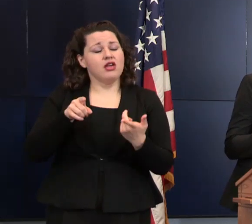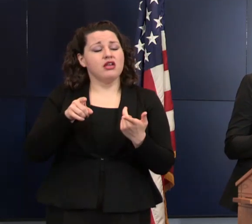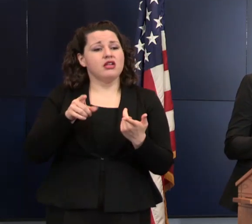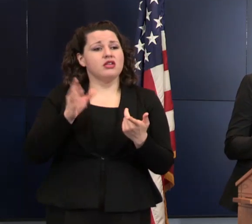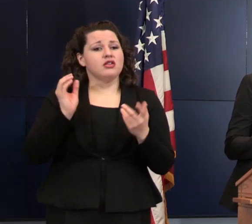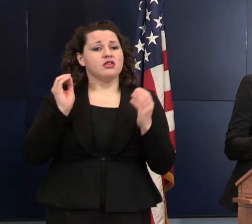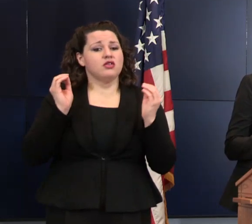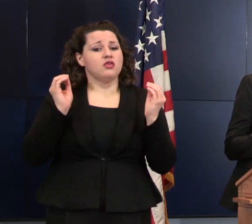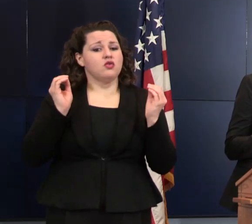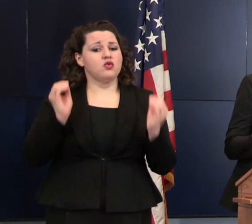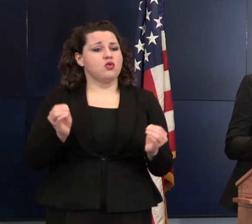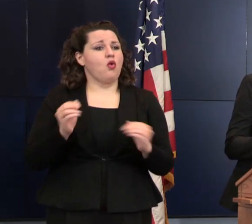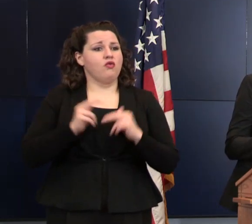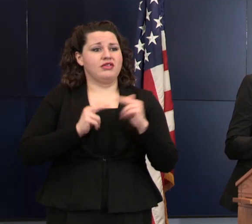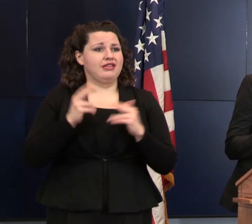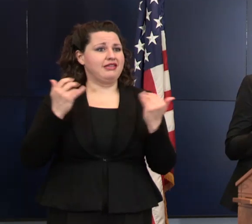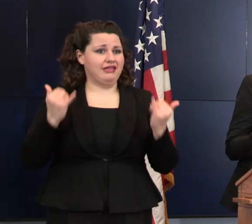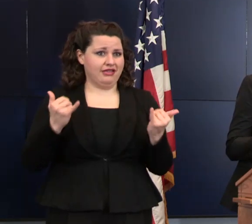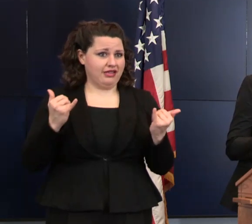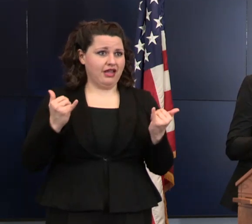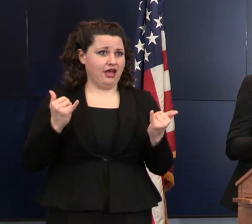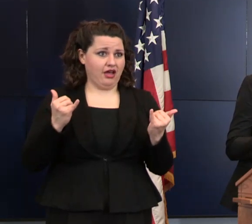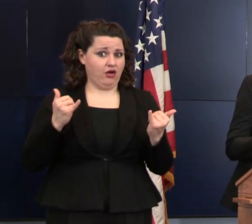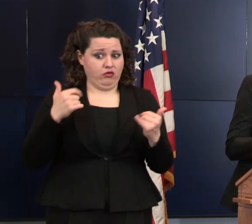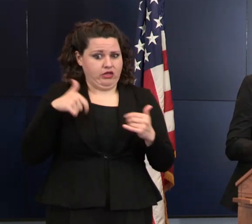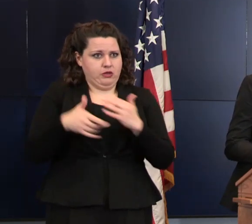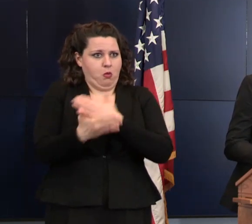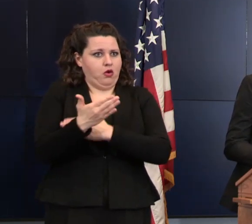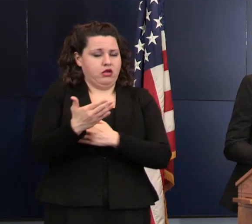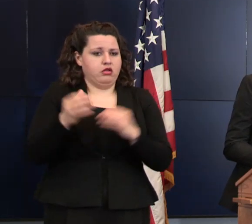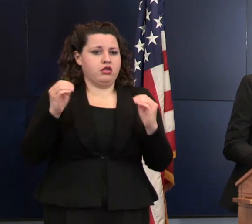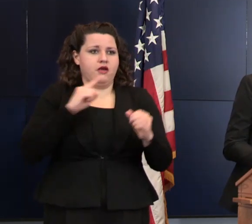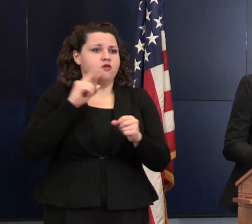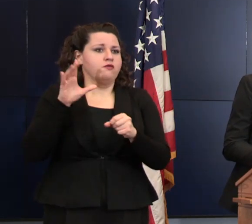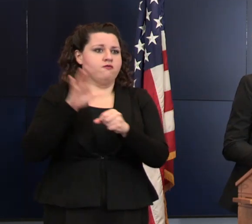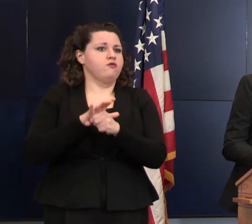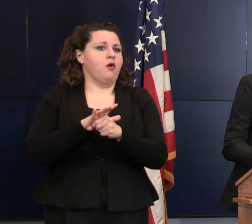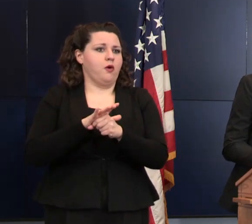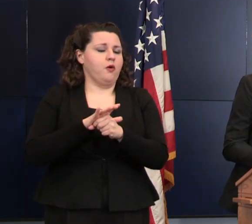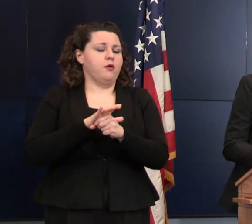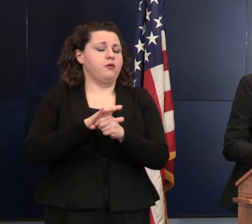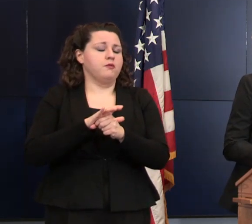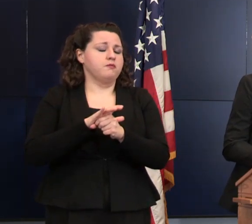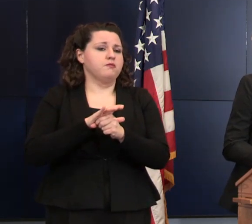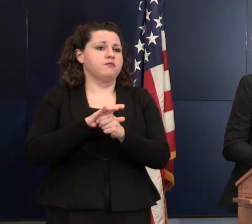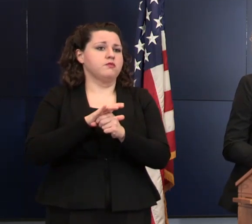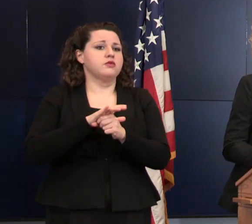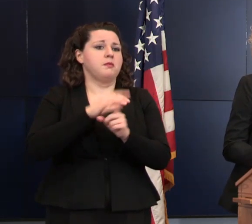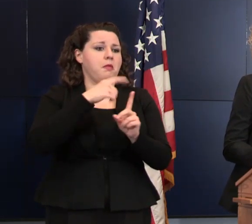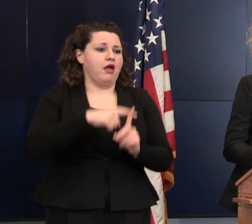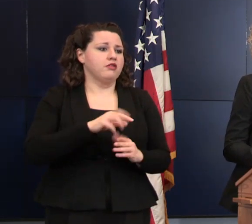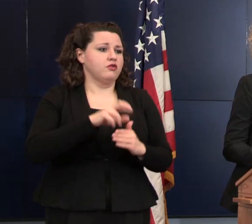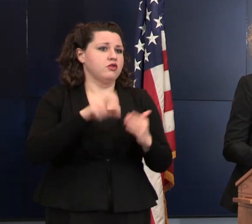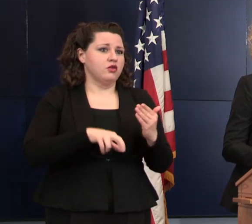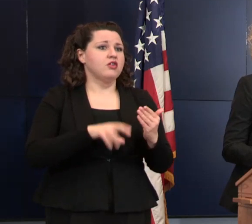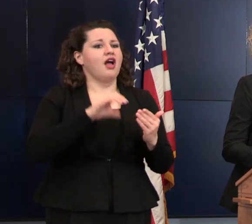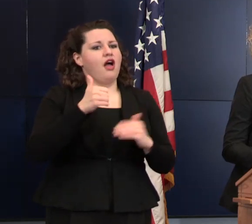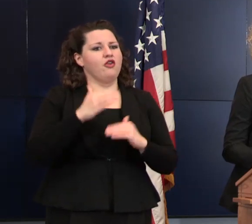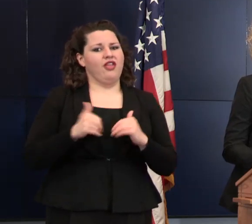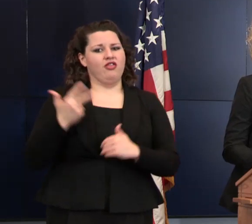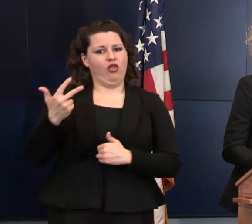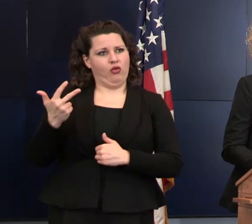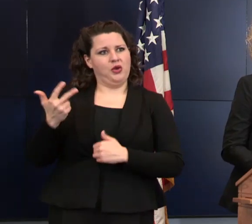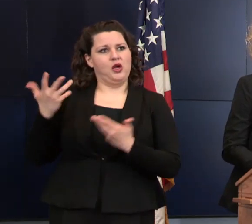any facilities at this point in time, as of this morning, that have confirmed cases in residents other than the 3 long-term care